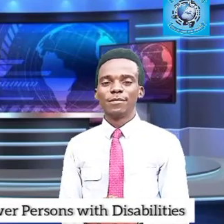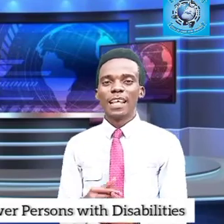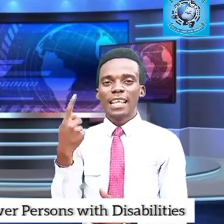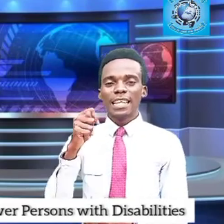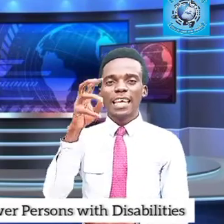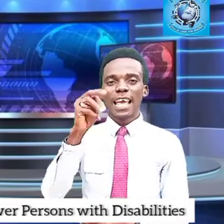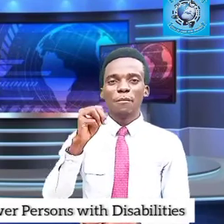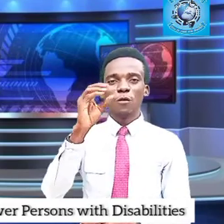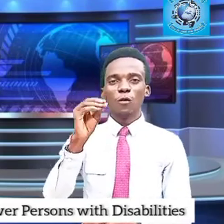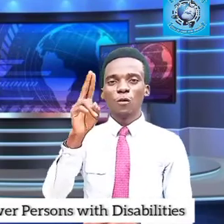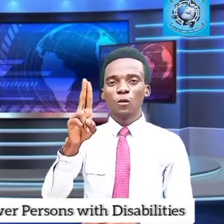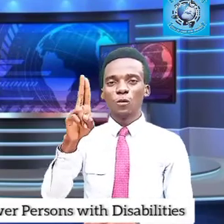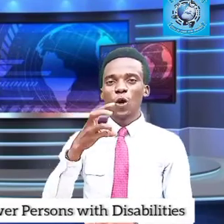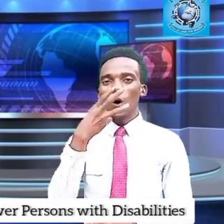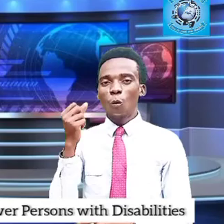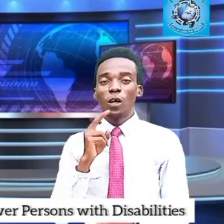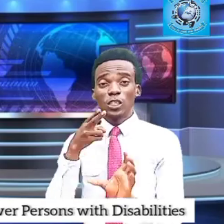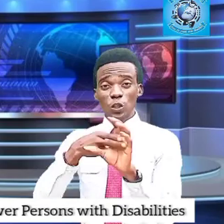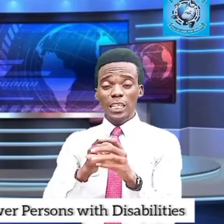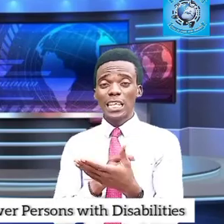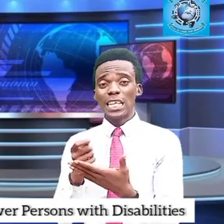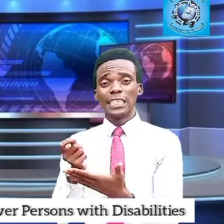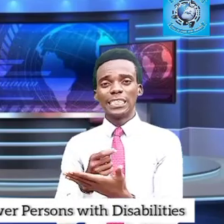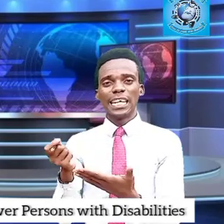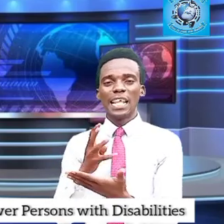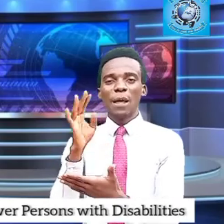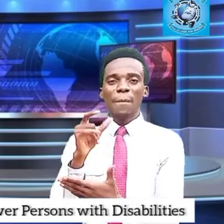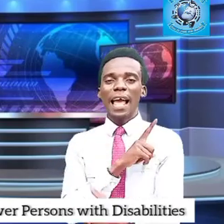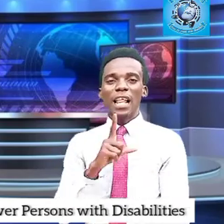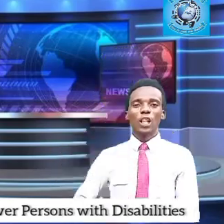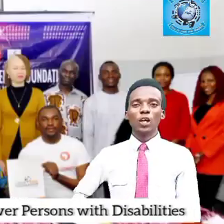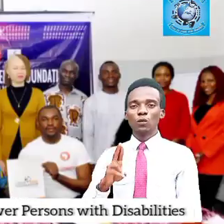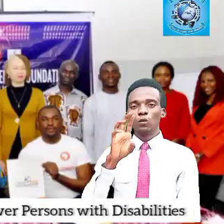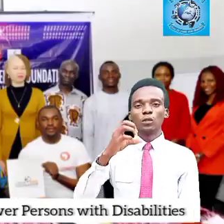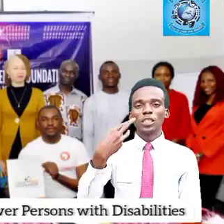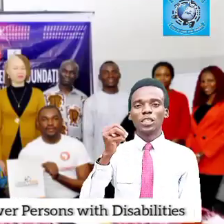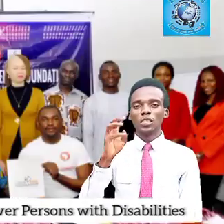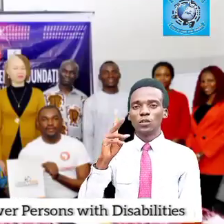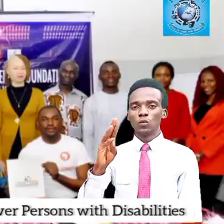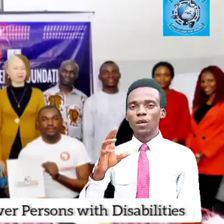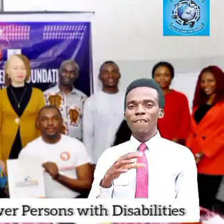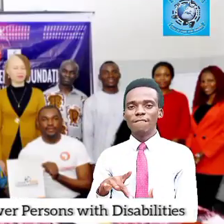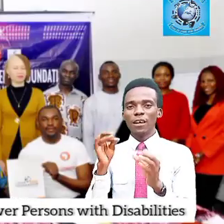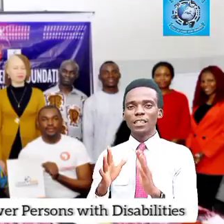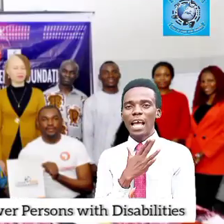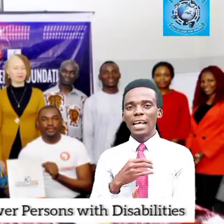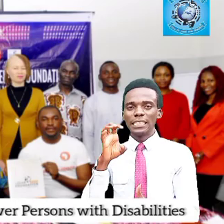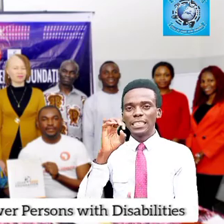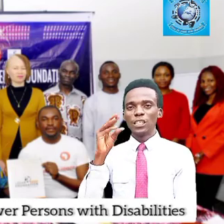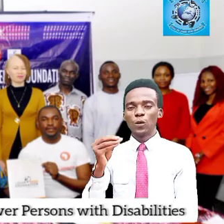The MOU was jointly signed by Lord Uchendu, founder and